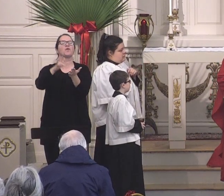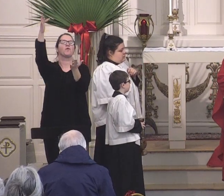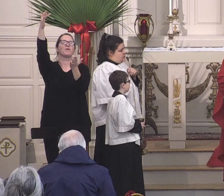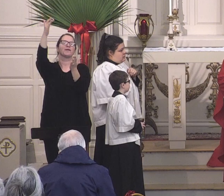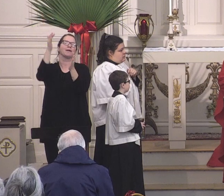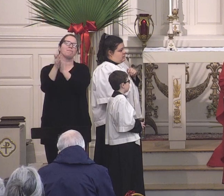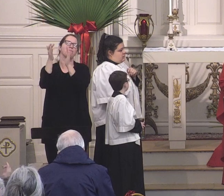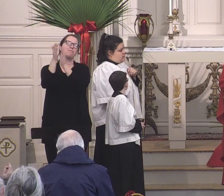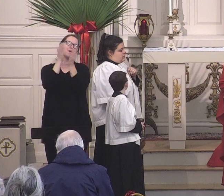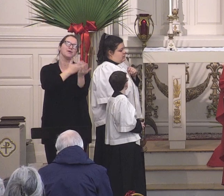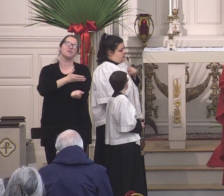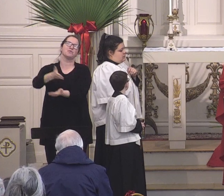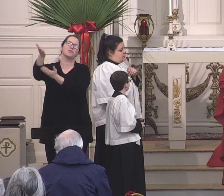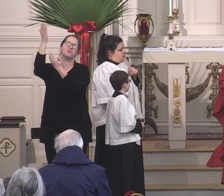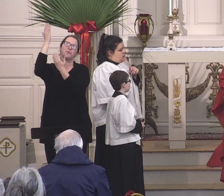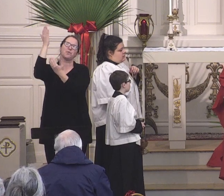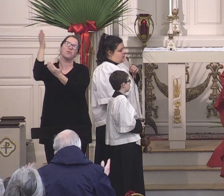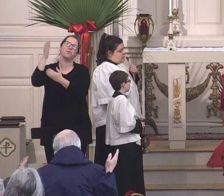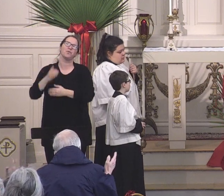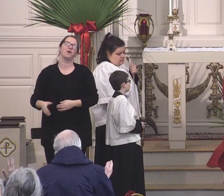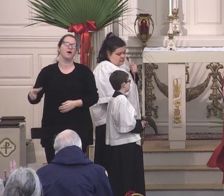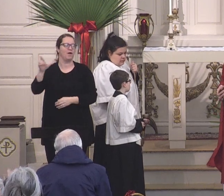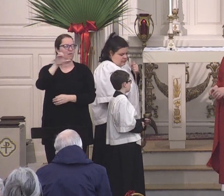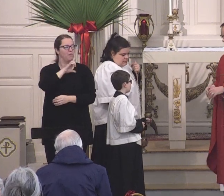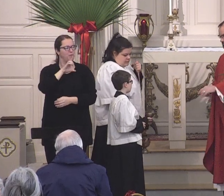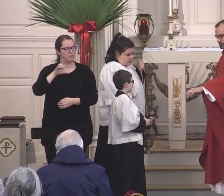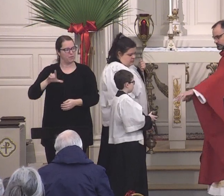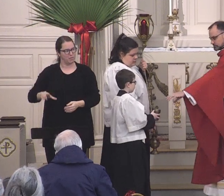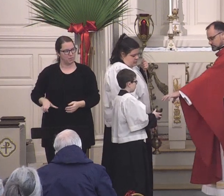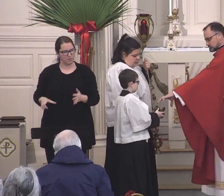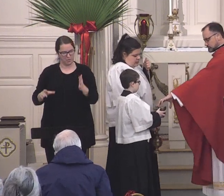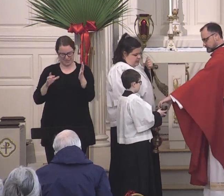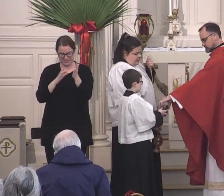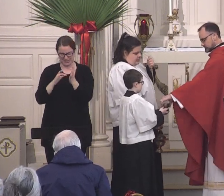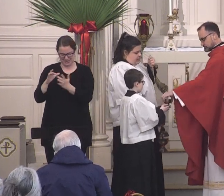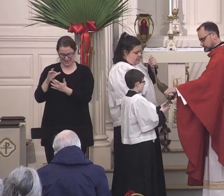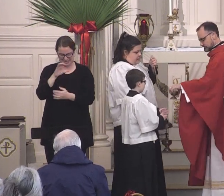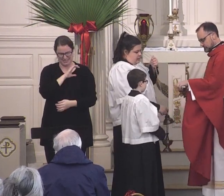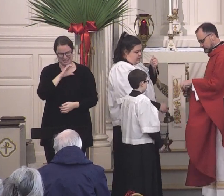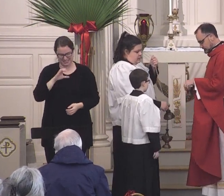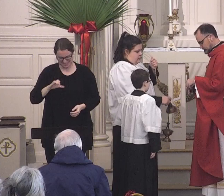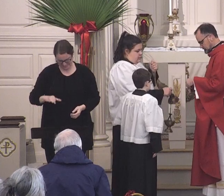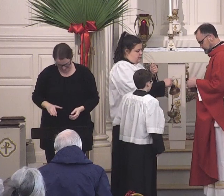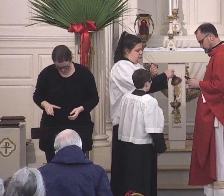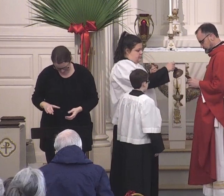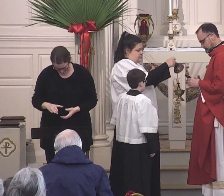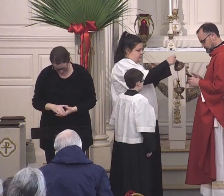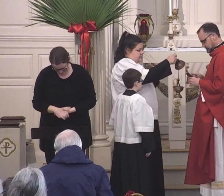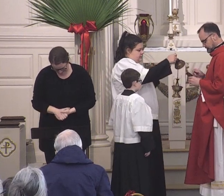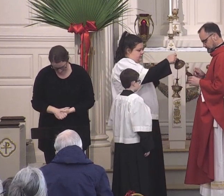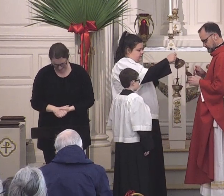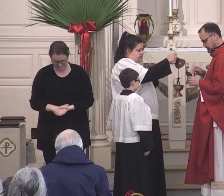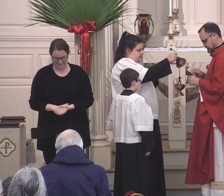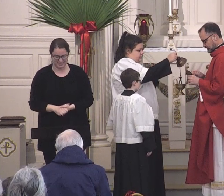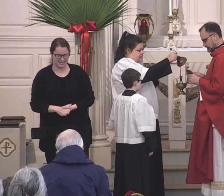Glory and praise to you, Lord Jesus